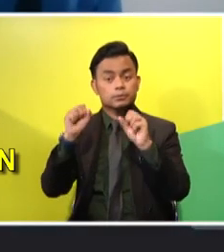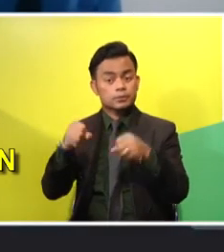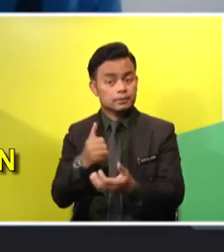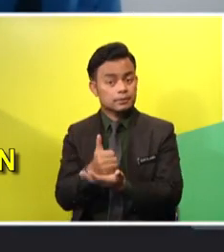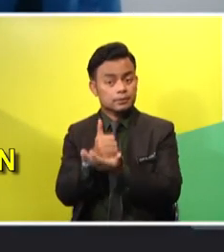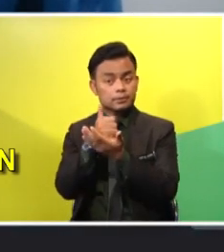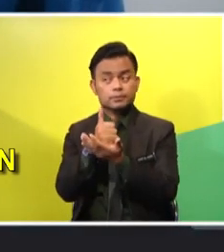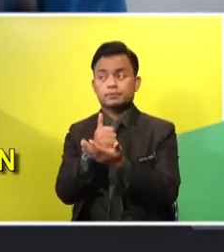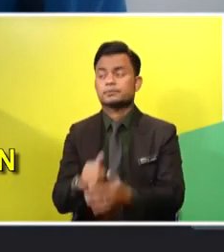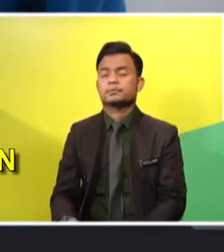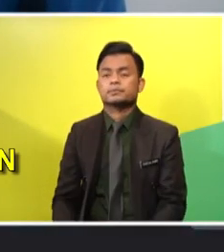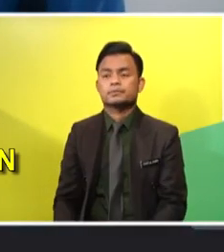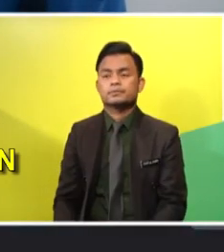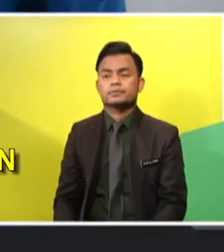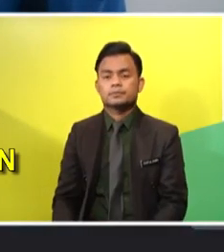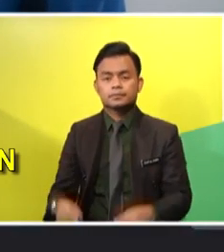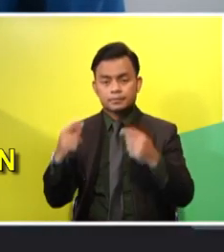Okay, Peng Peng, try.